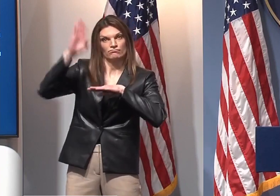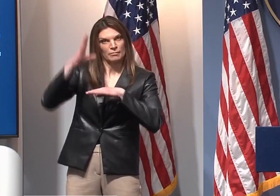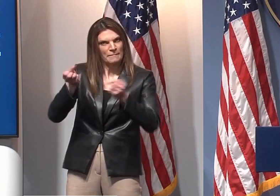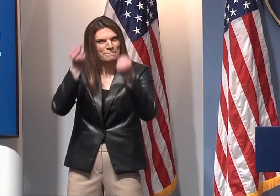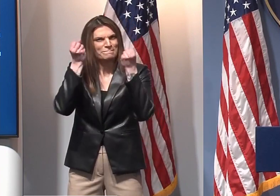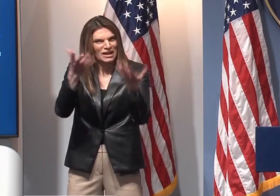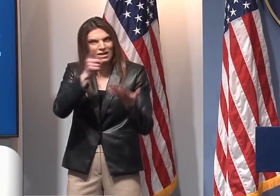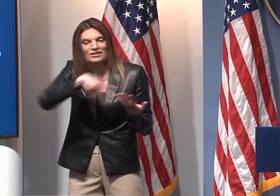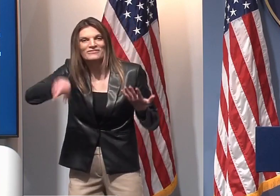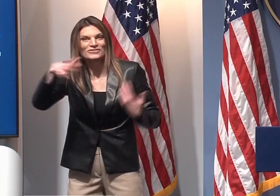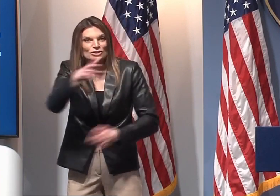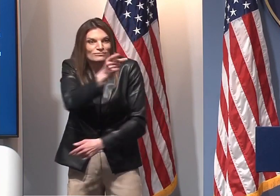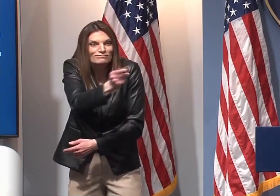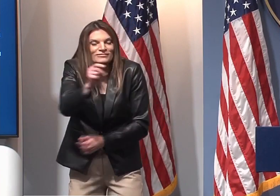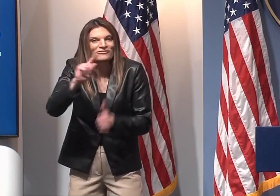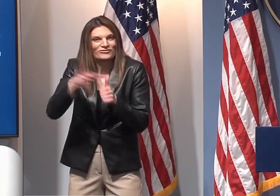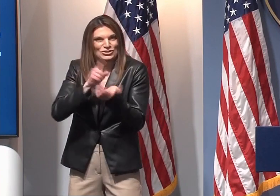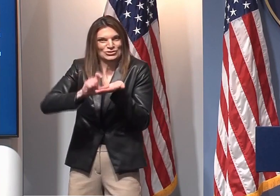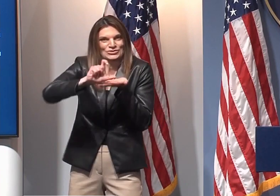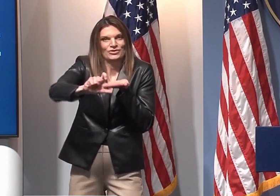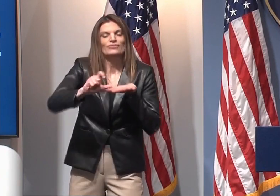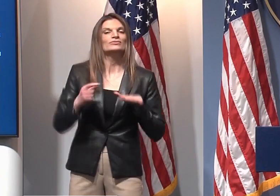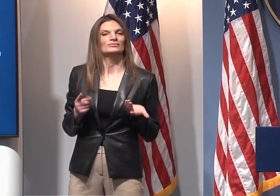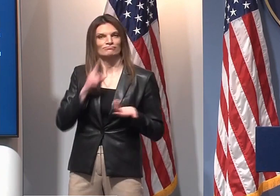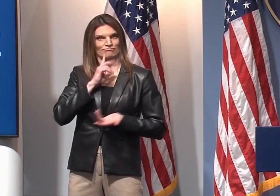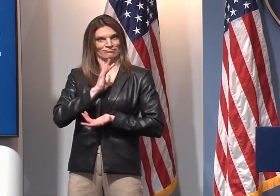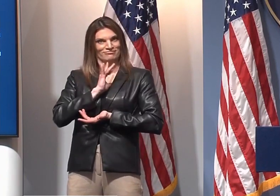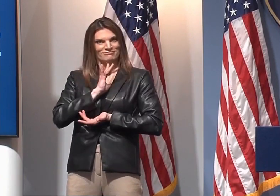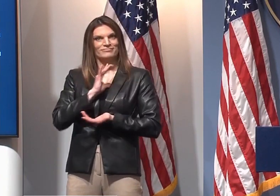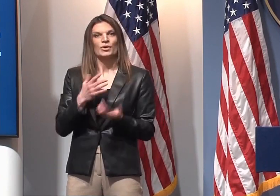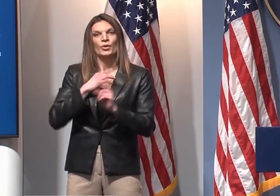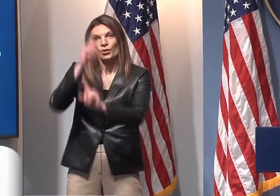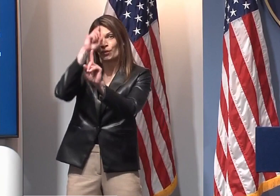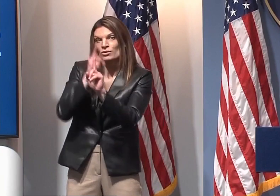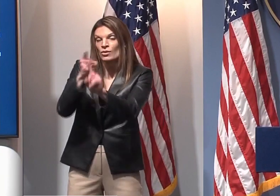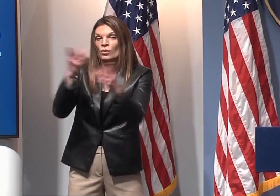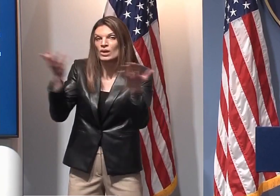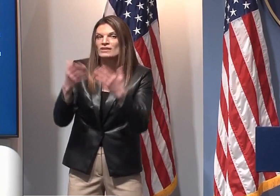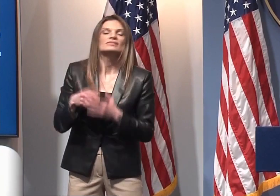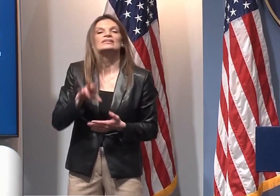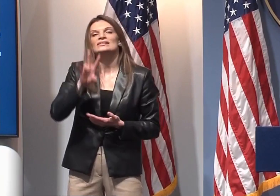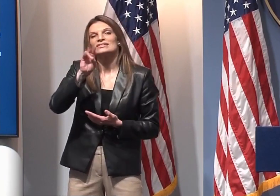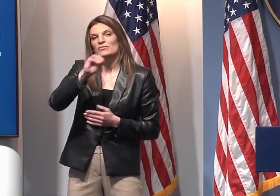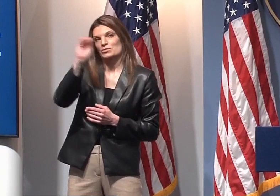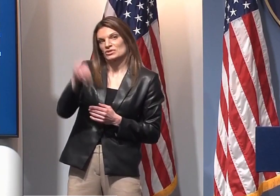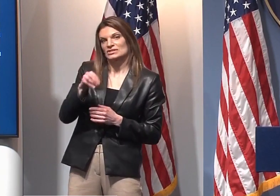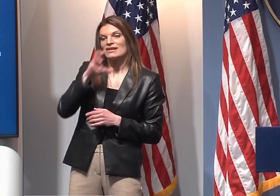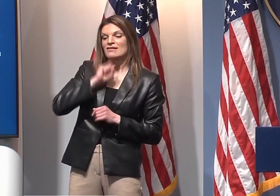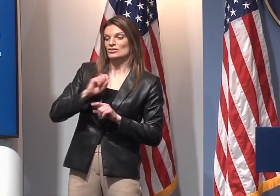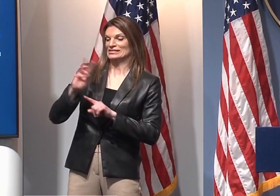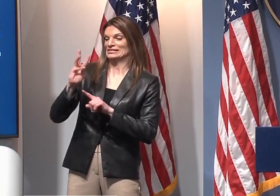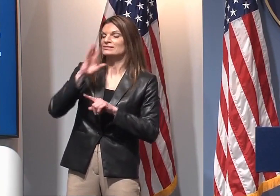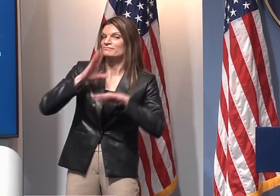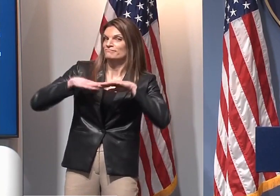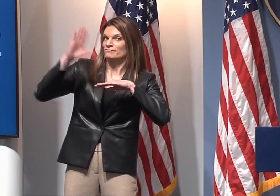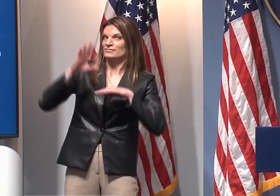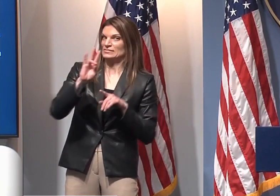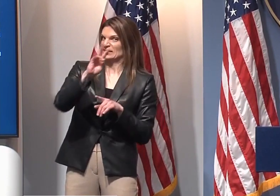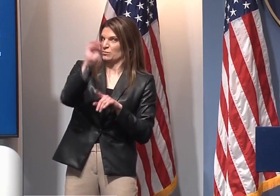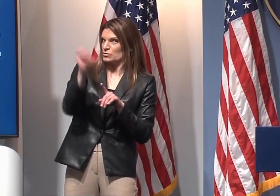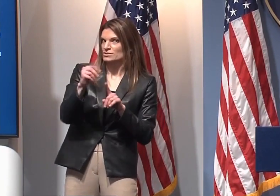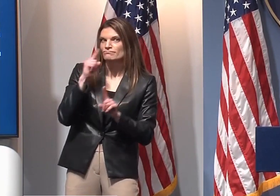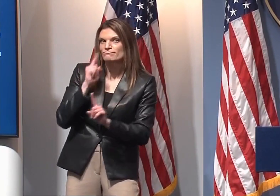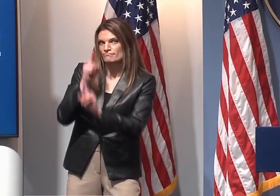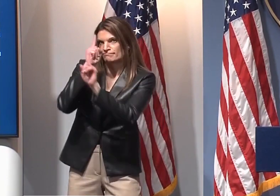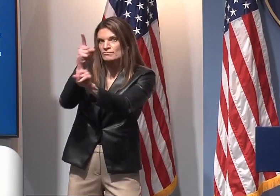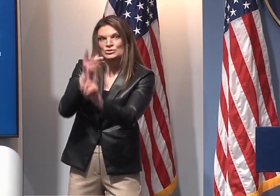Let's continue to focus on achieving our goal of getting at least 70% of Michiganders age 16 and up vaccinated